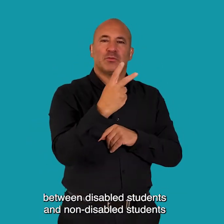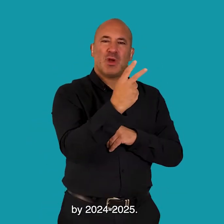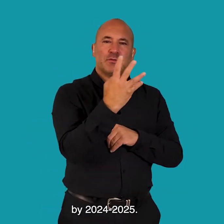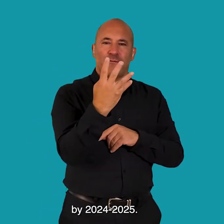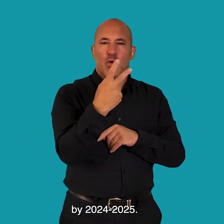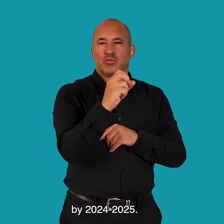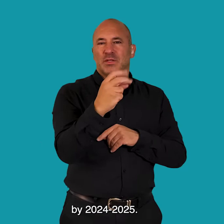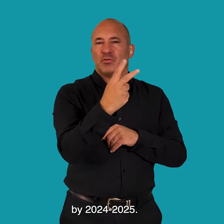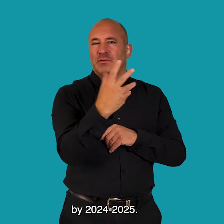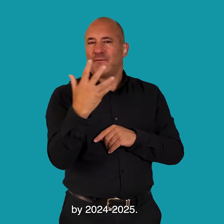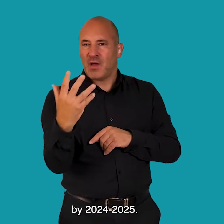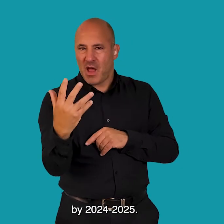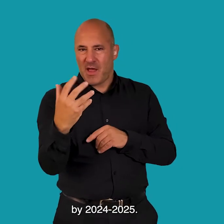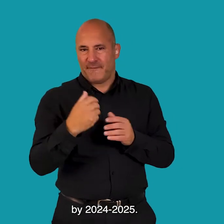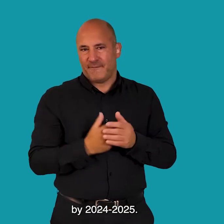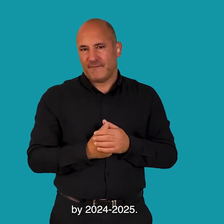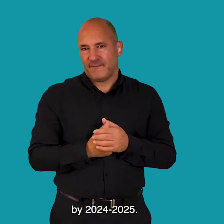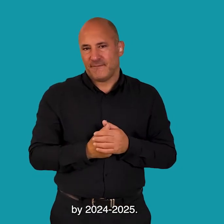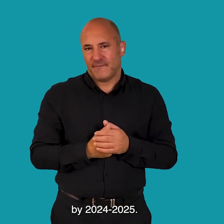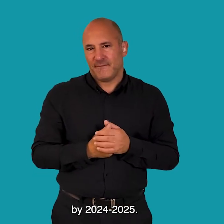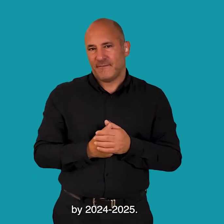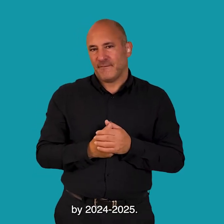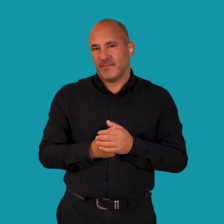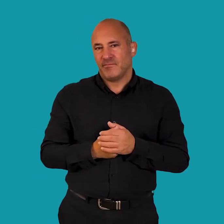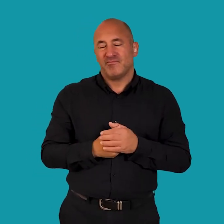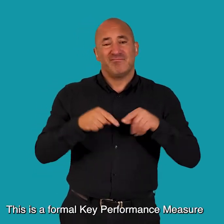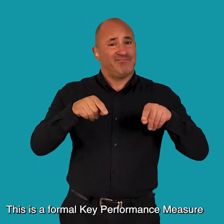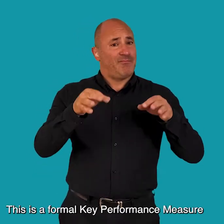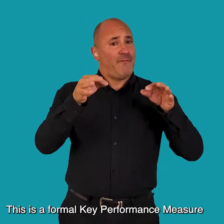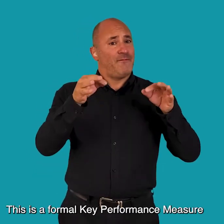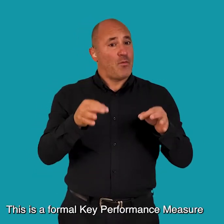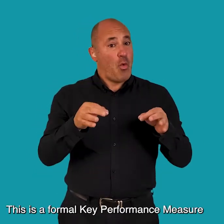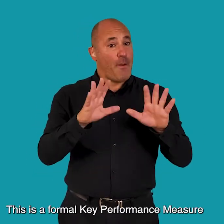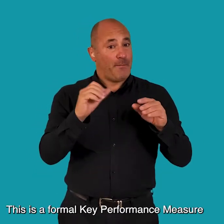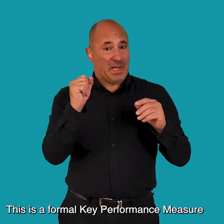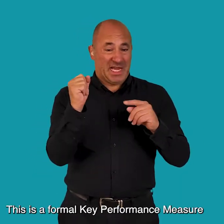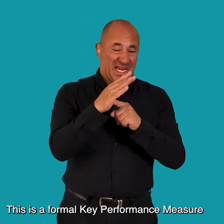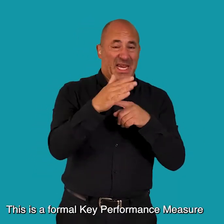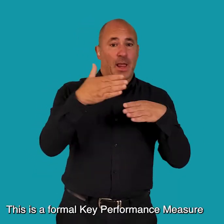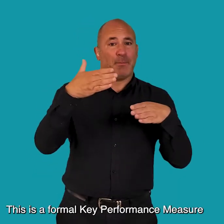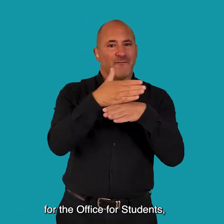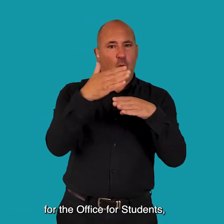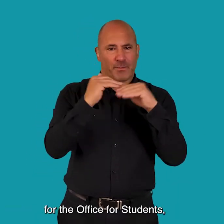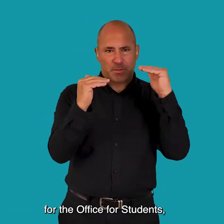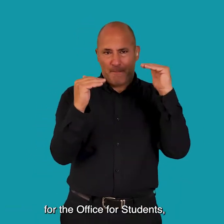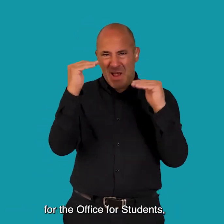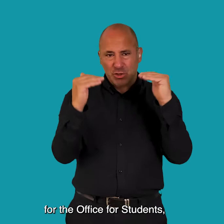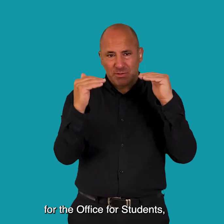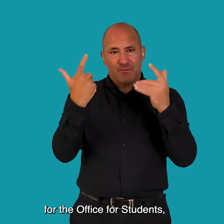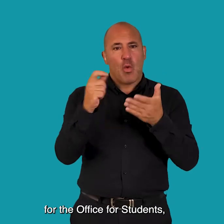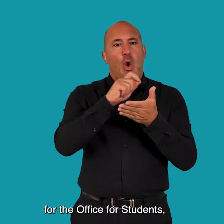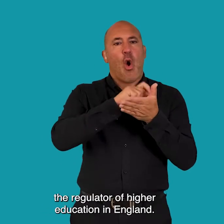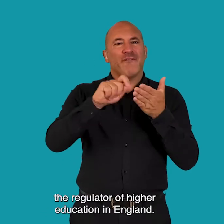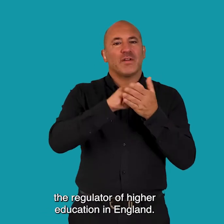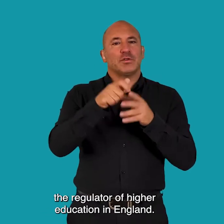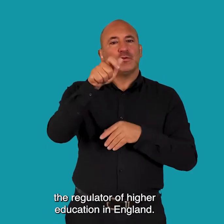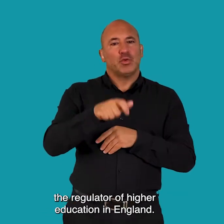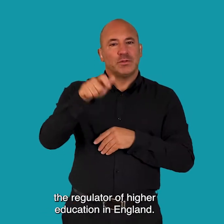by 2024 to 25. This is a formal key performance measure for the Office for Students, the regulator of